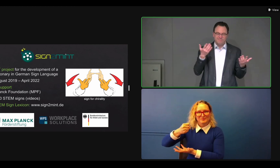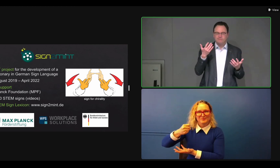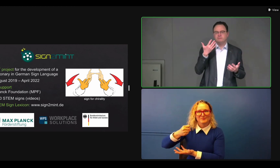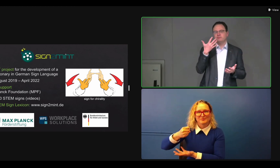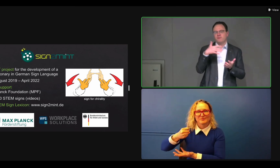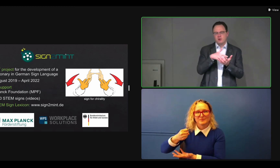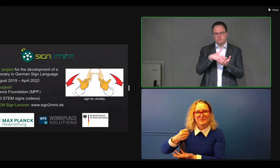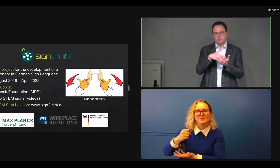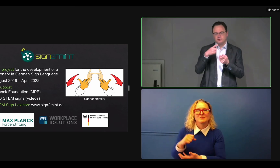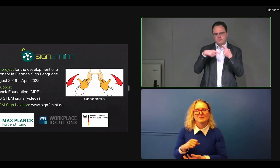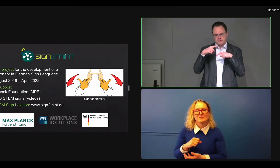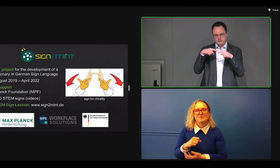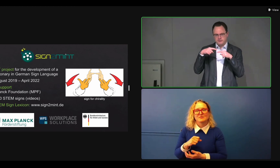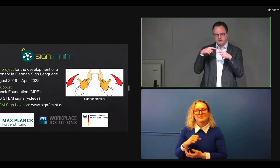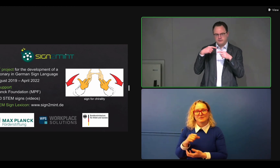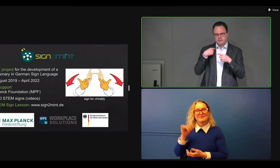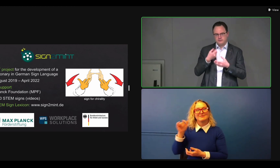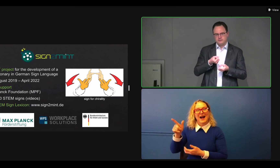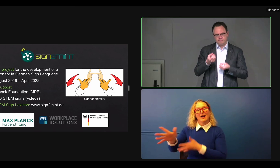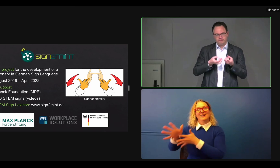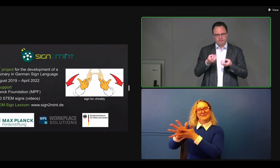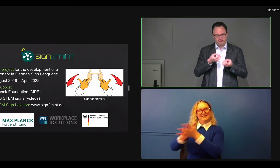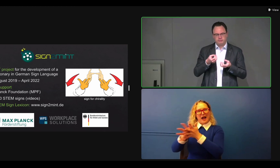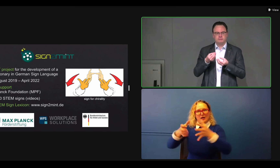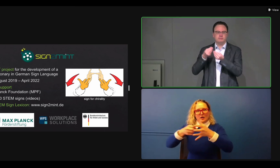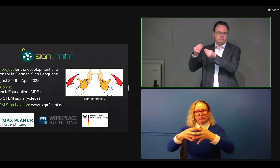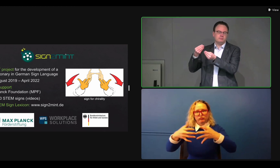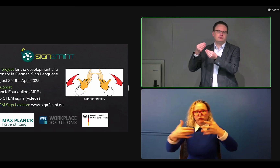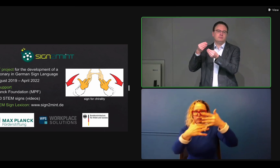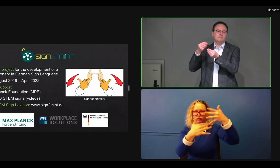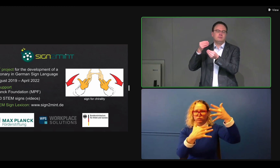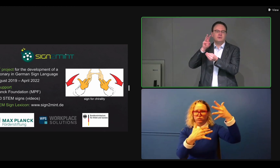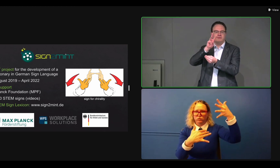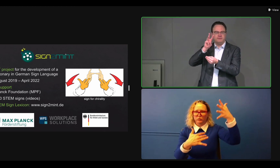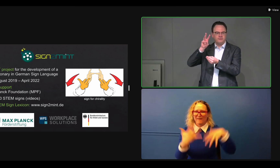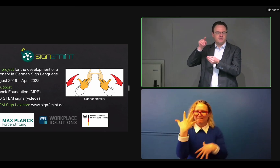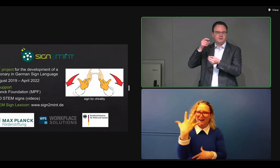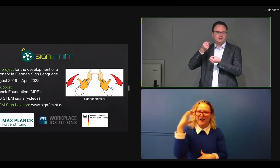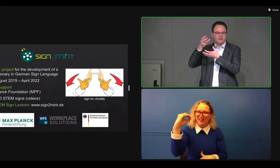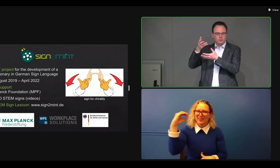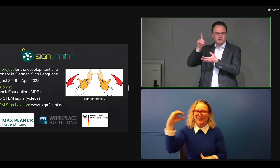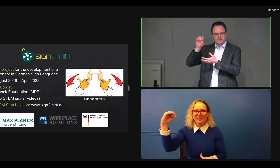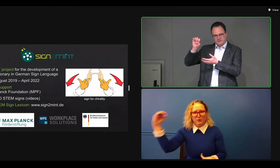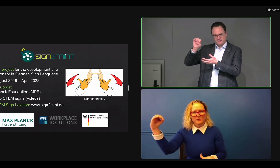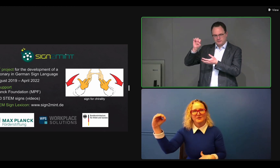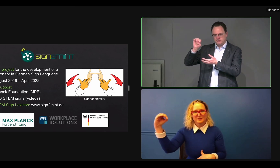Again, this 3-year grant had the goal of having 5,000 STEM signs documented